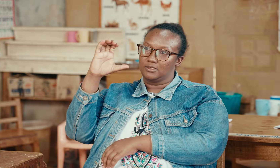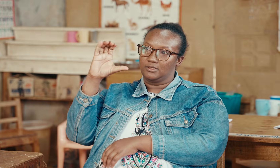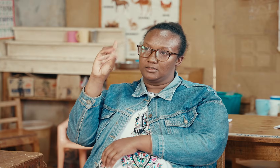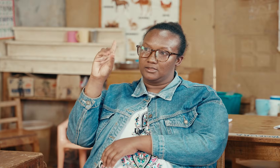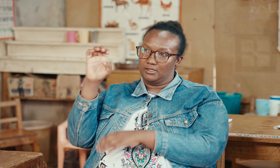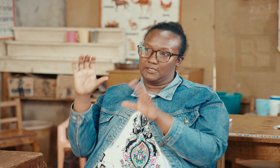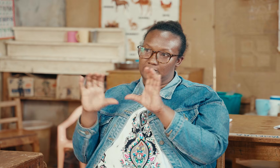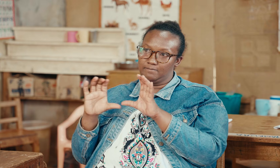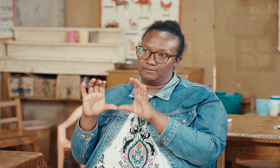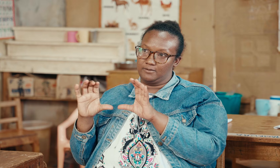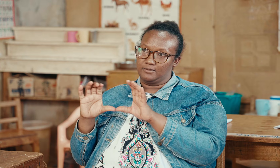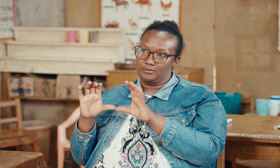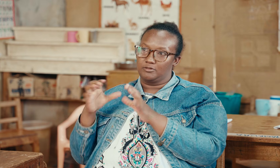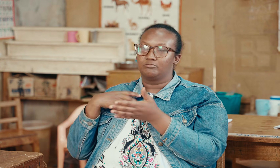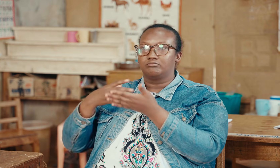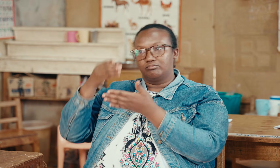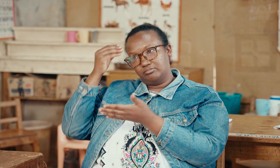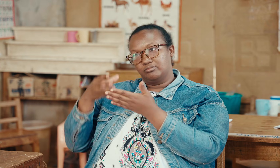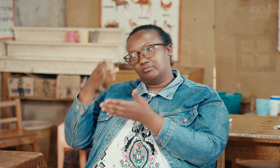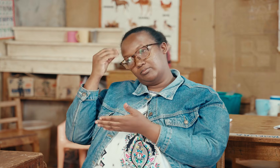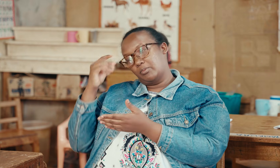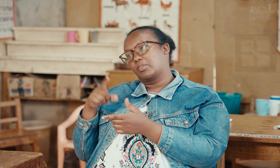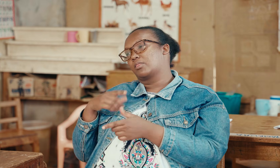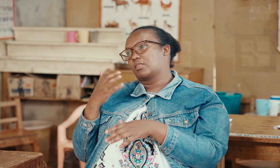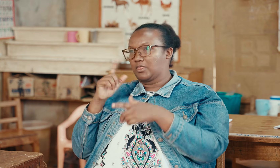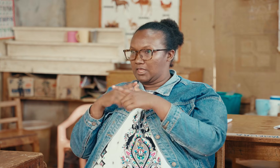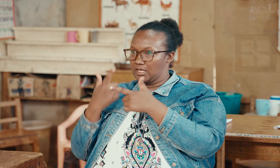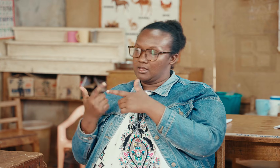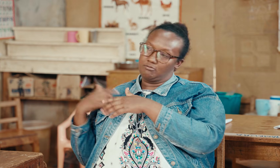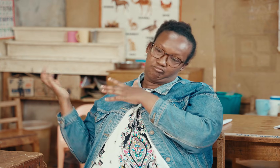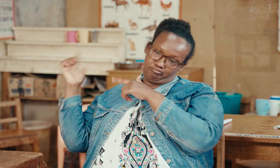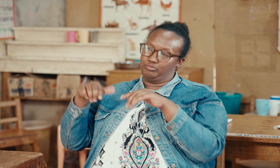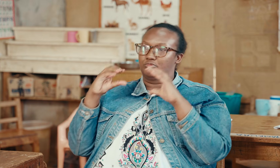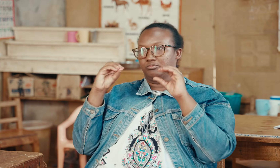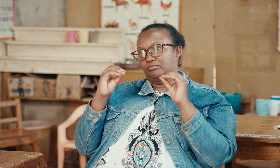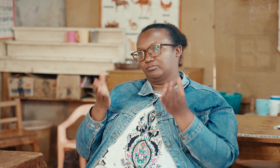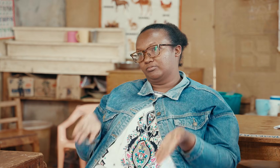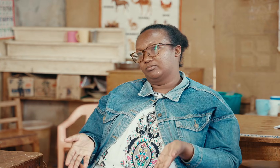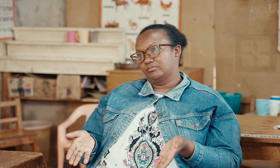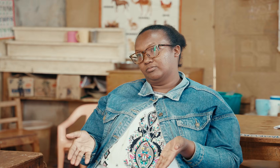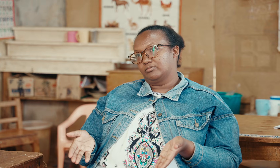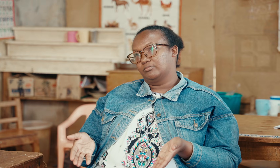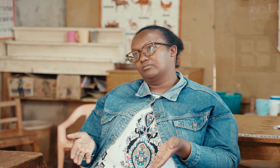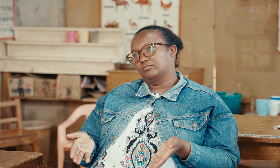at ECDE College, and I did my certificate level in Embu, and then I came to teach